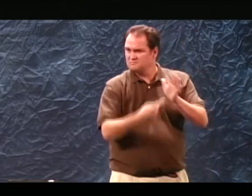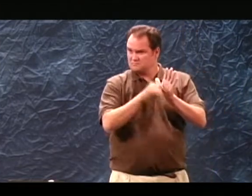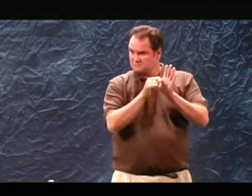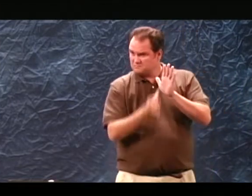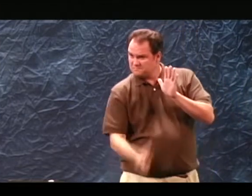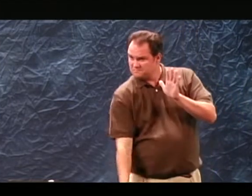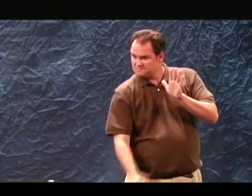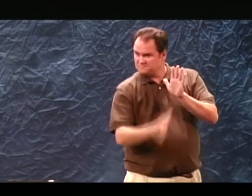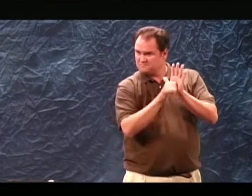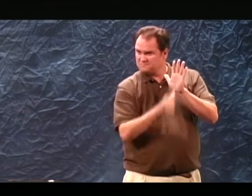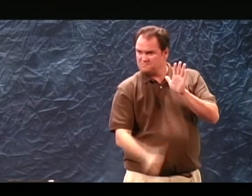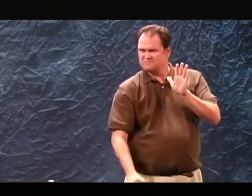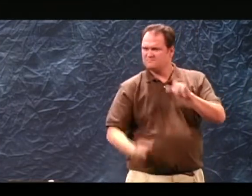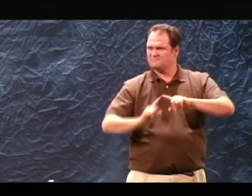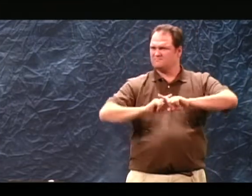there are people who would argue